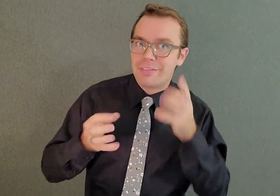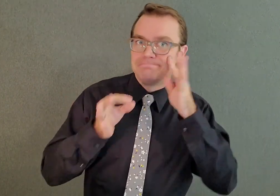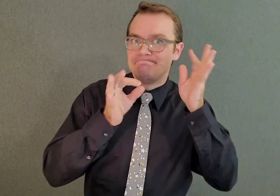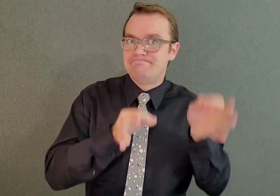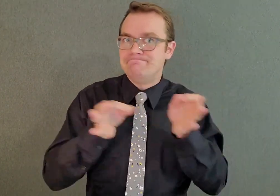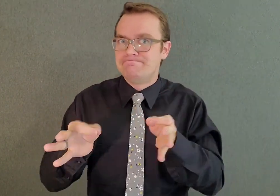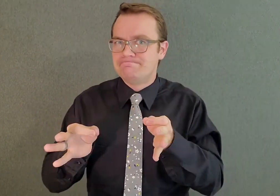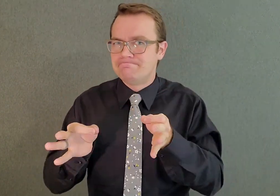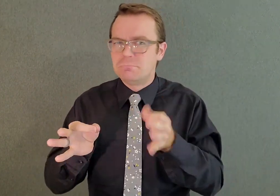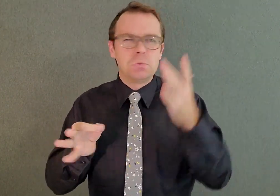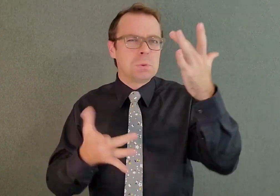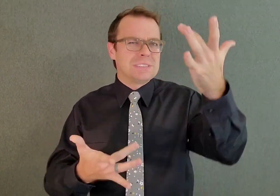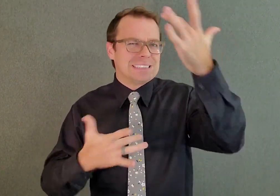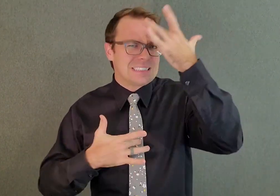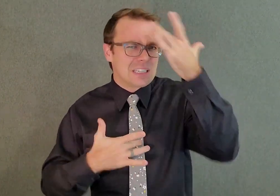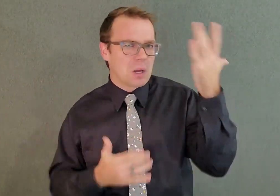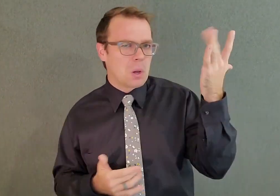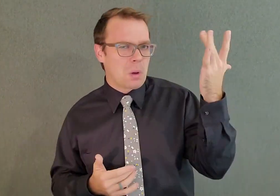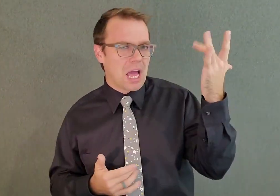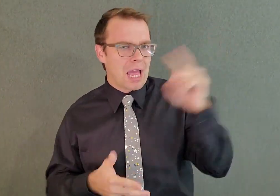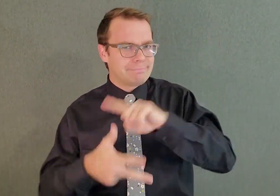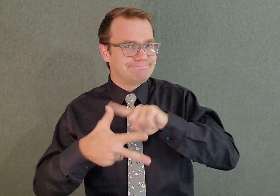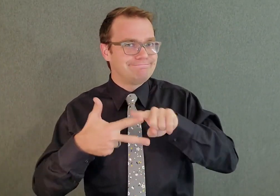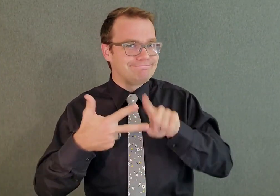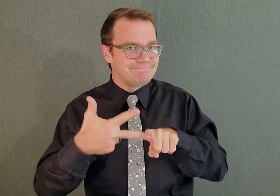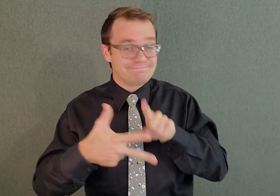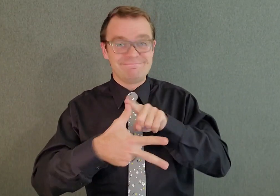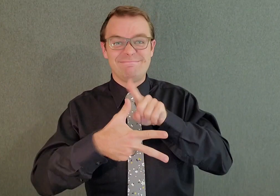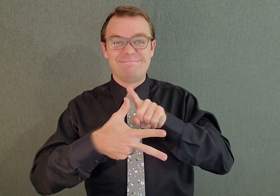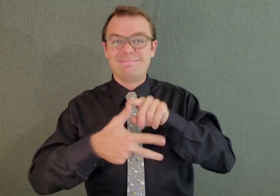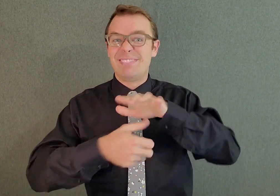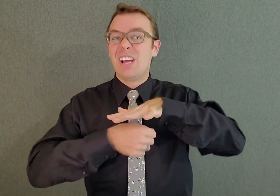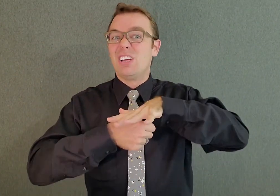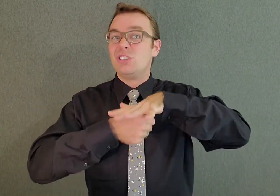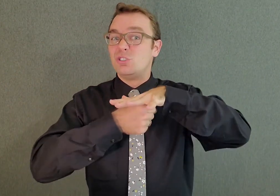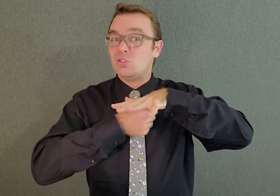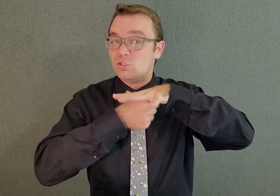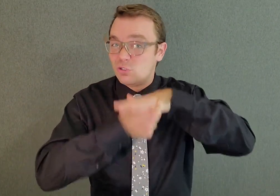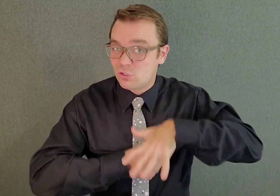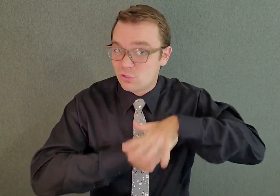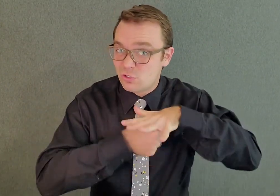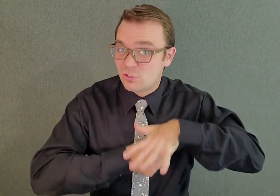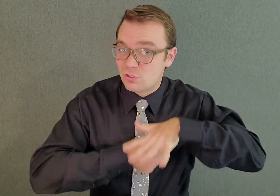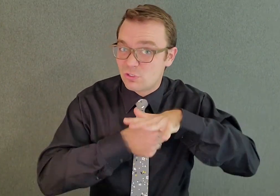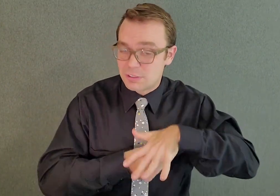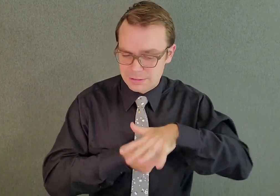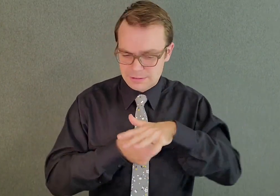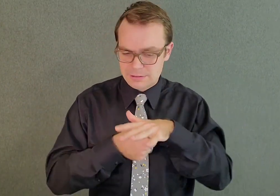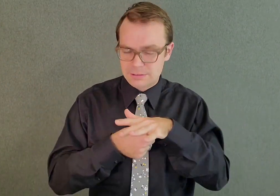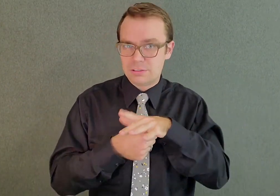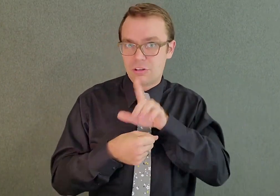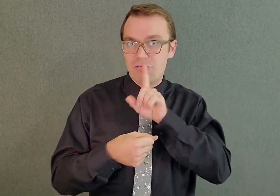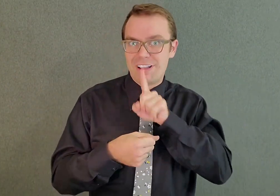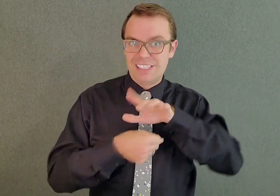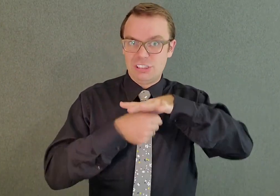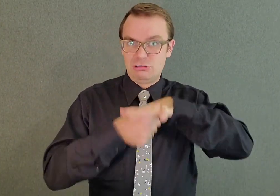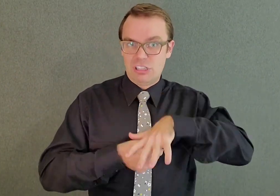the obvious reasons we get sick. Stress. To simplify, stress can be divided into